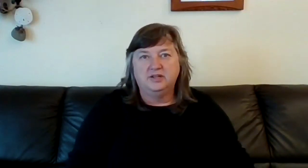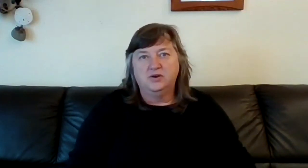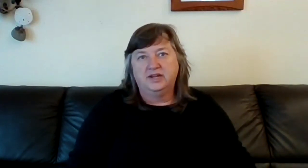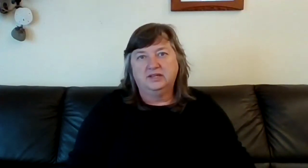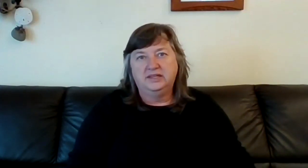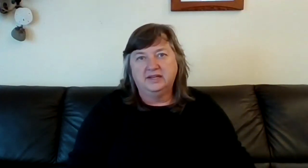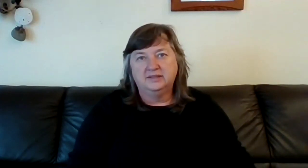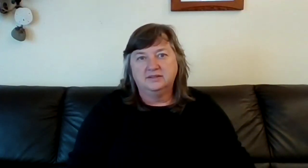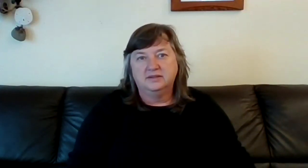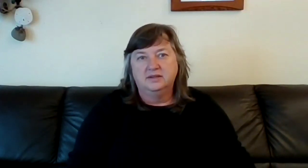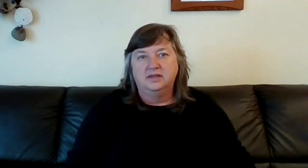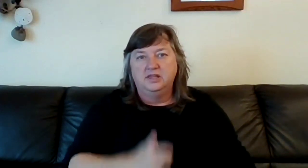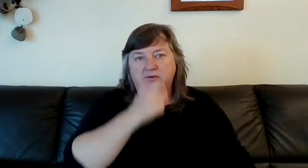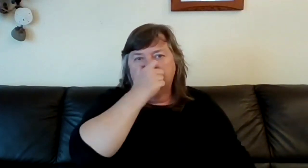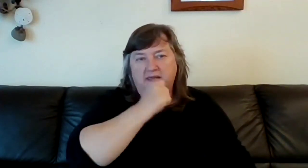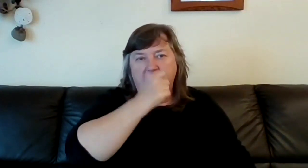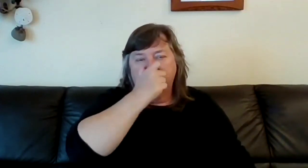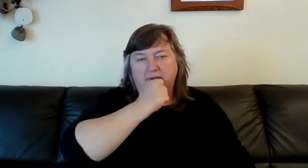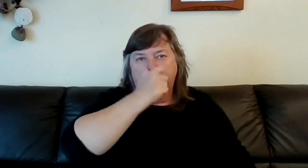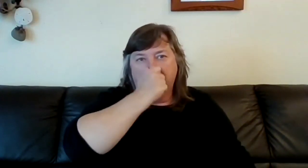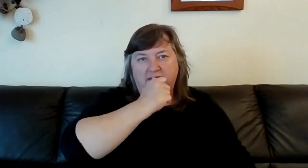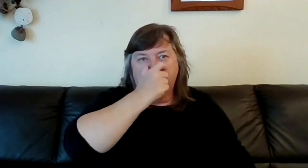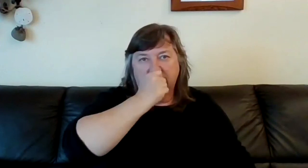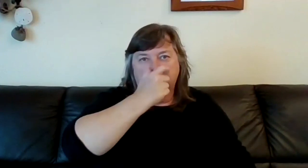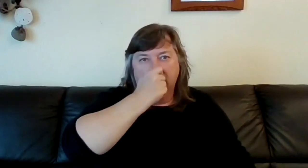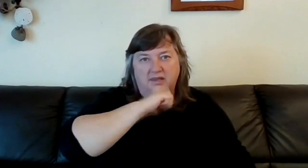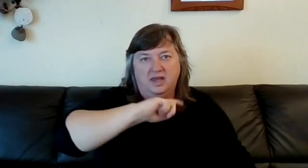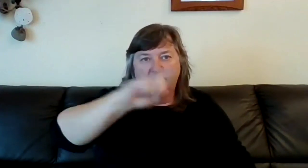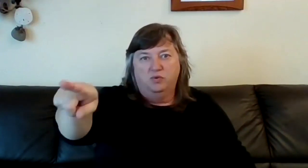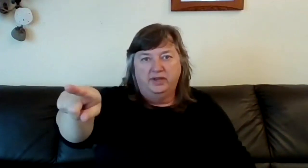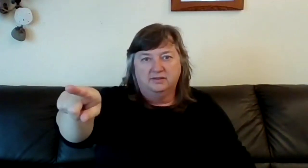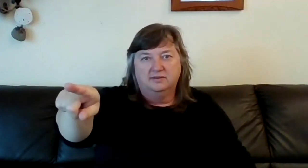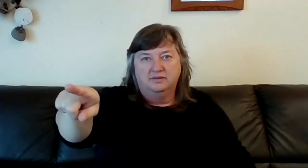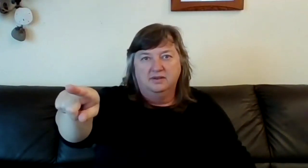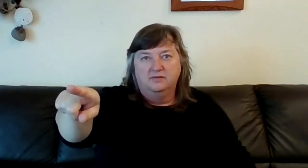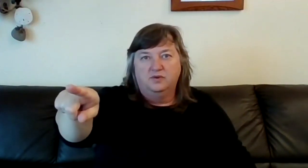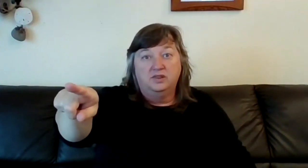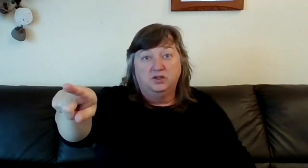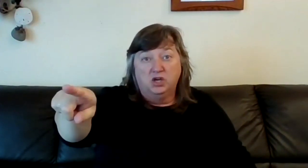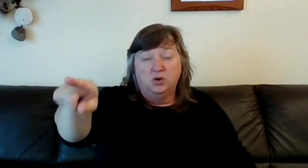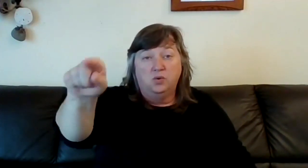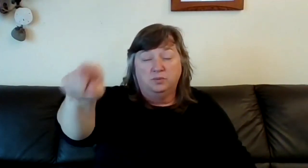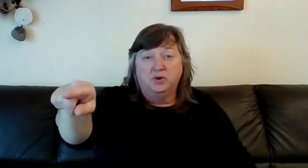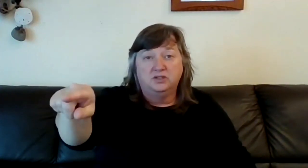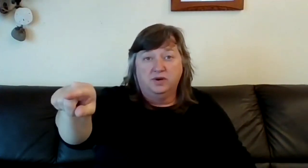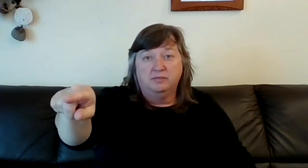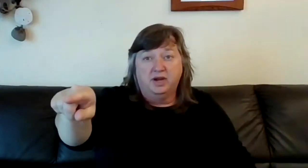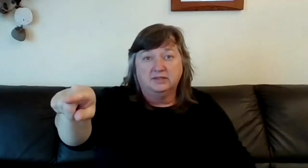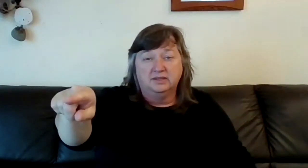to go get a Kleenex, you would say Kleenex and point for either go or point to where the box